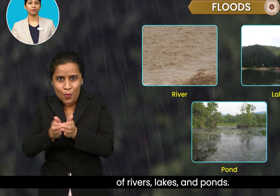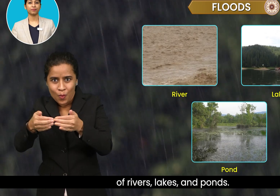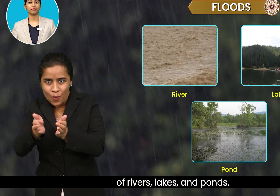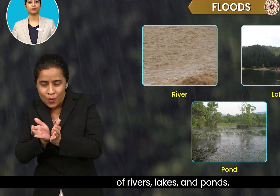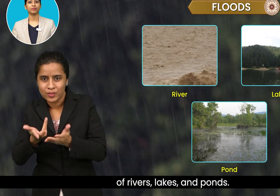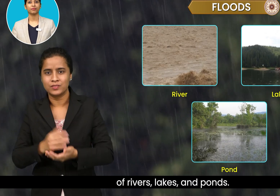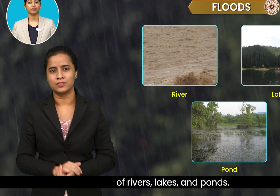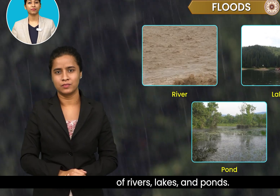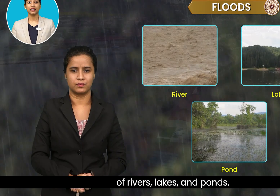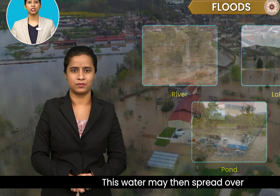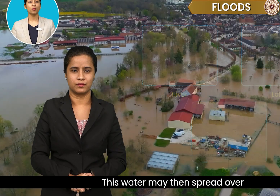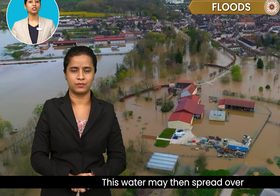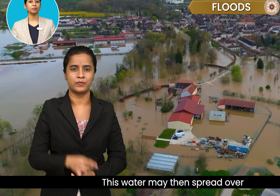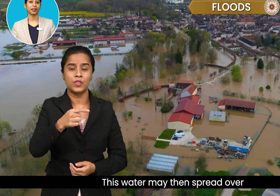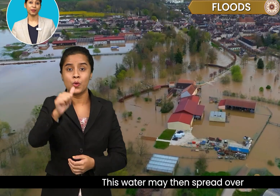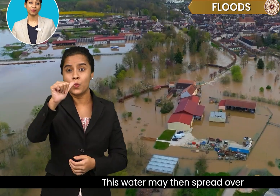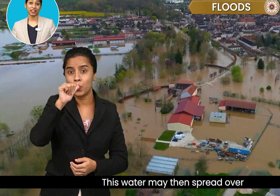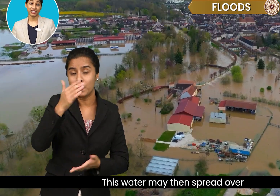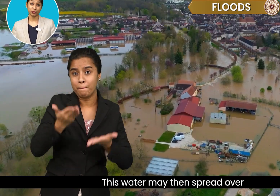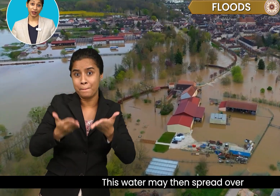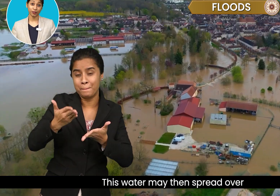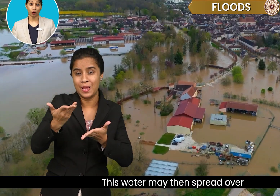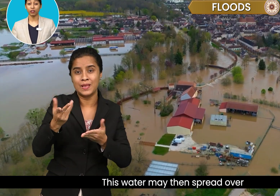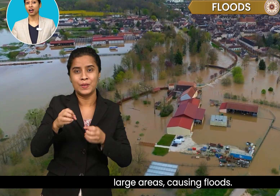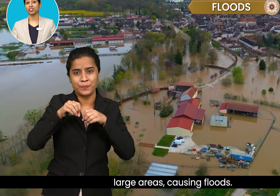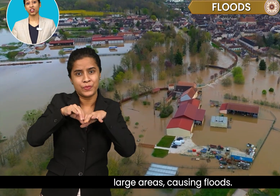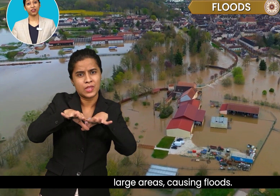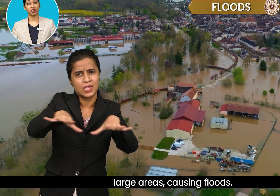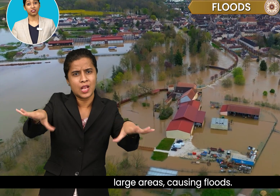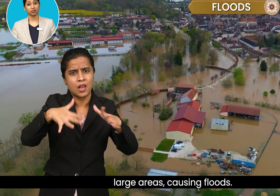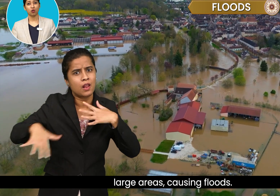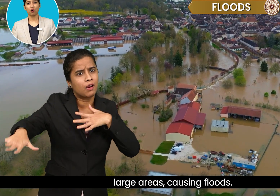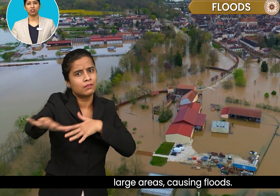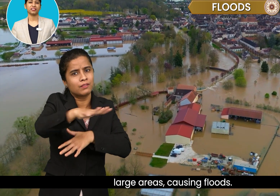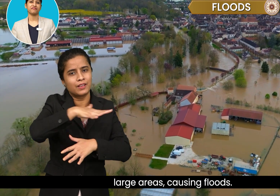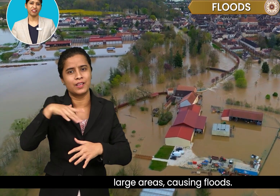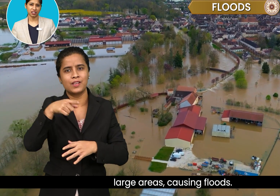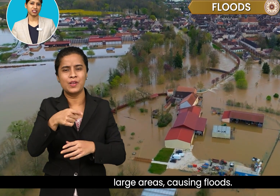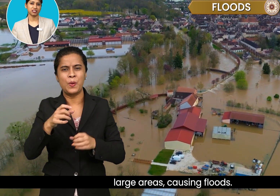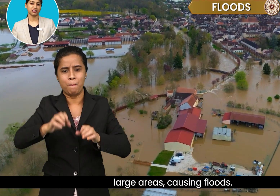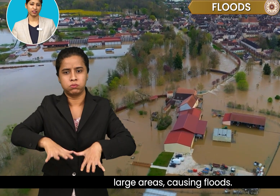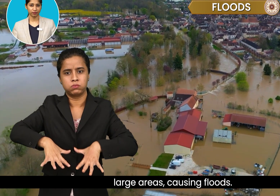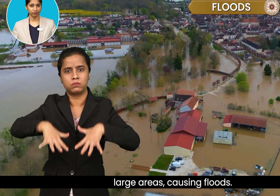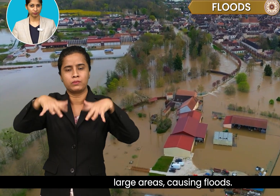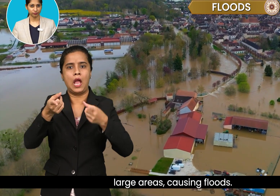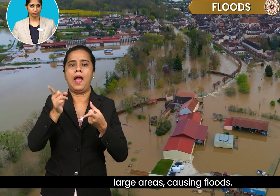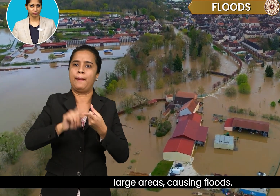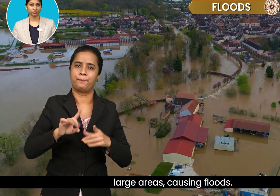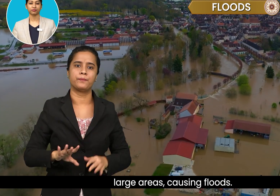ponds. This water may then spread over large areas, causing floods.